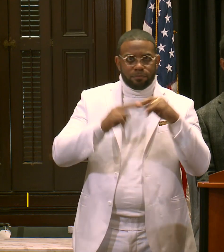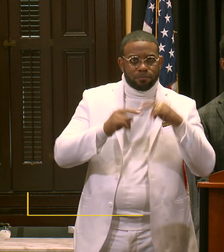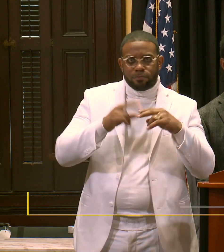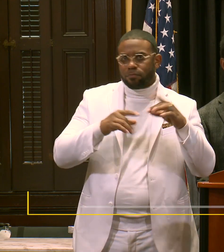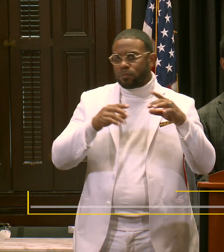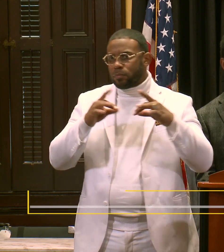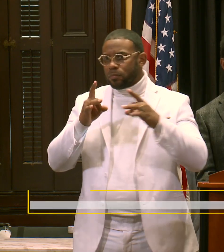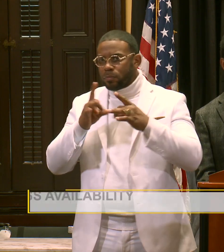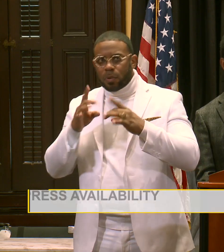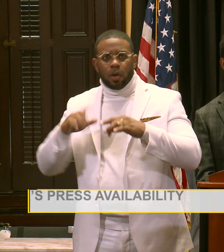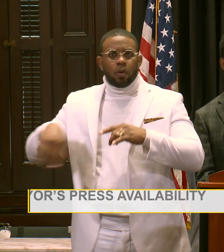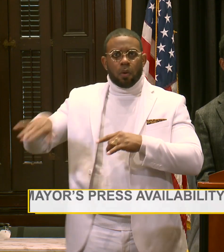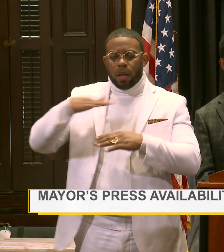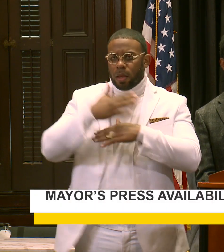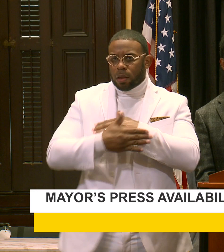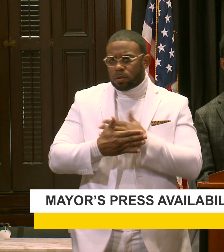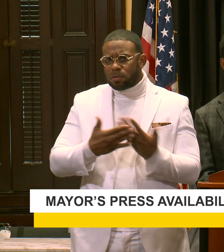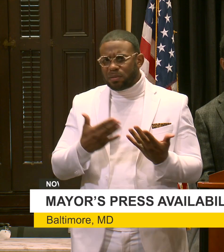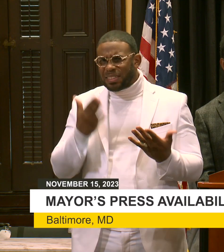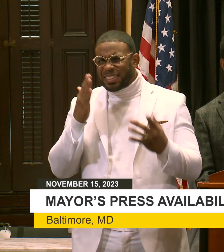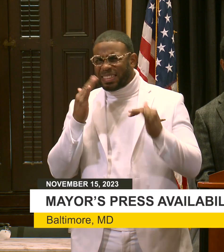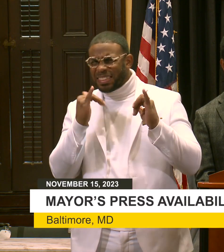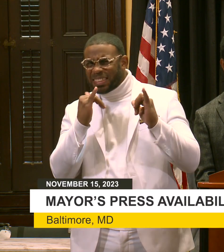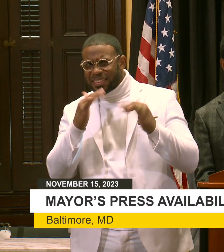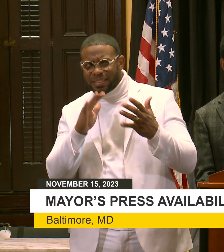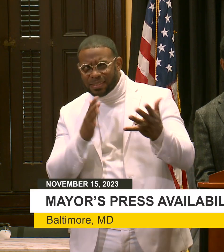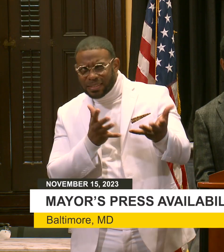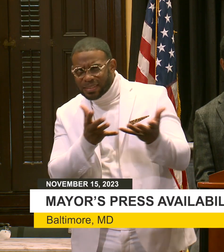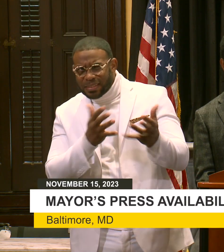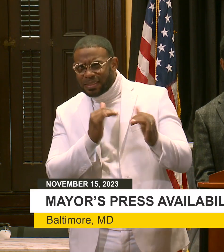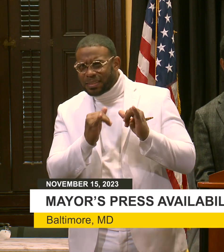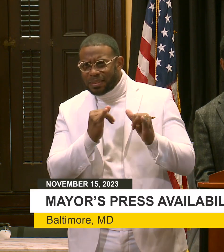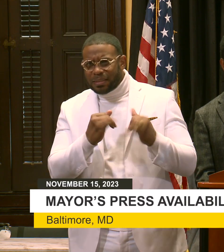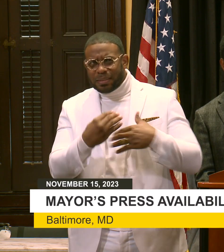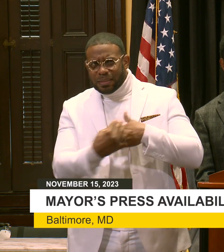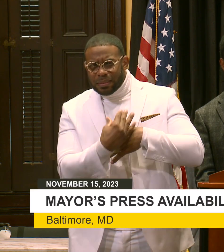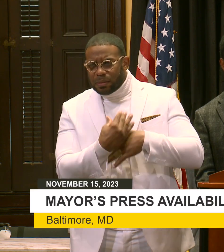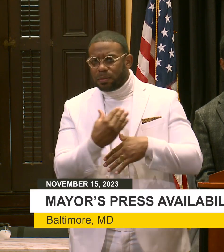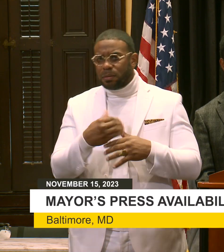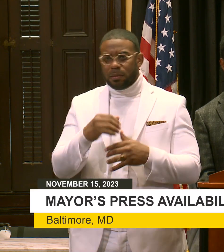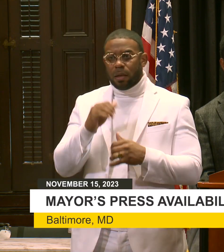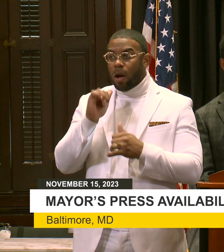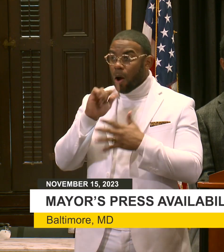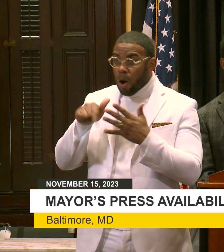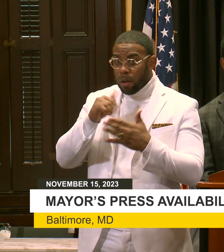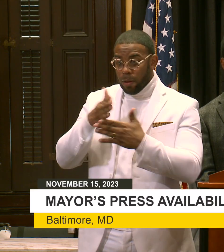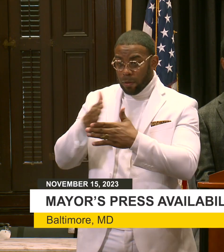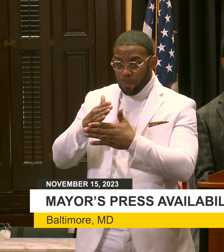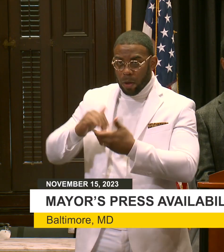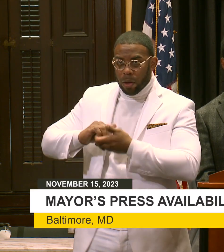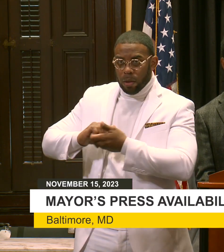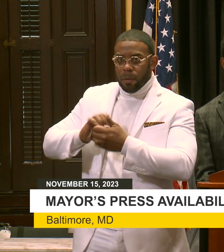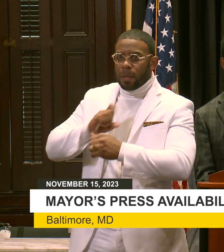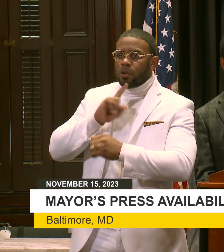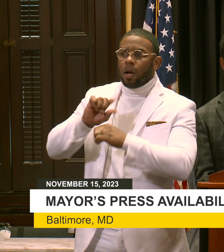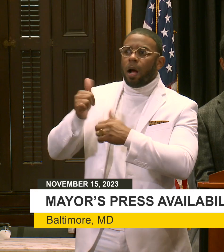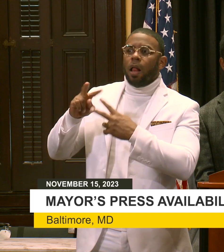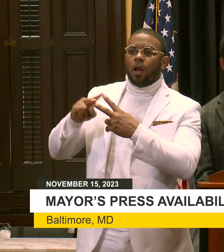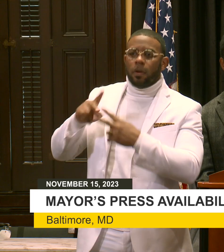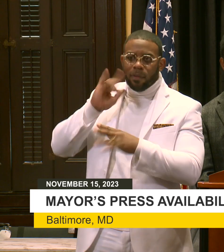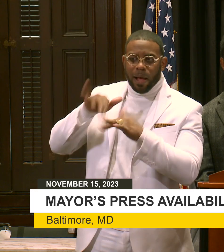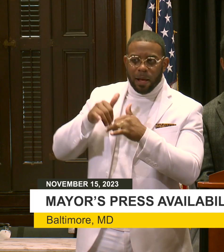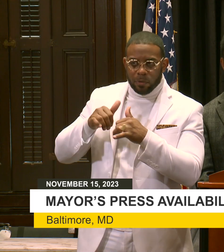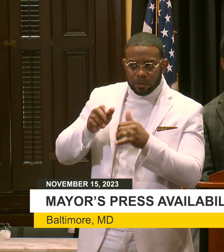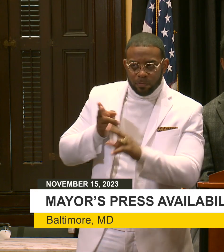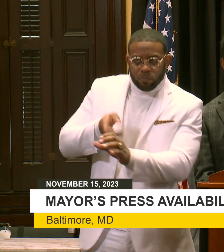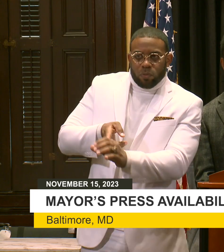the country that are experiencing similar issues. And we constantly working with them, with MDE, with all of our other partners to find out other alternatives for how we